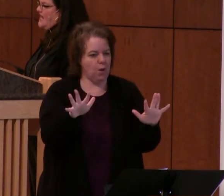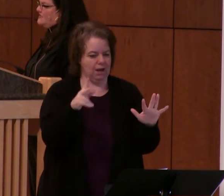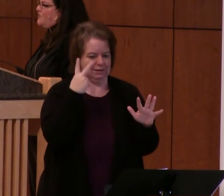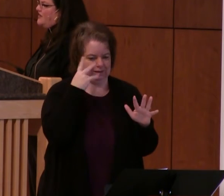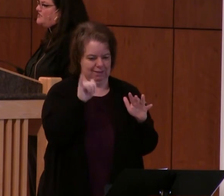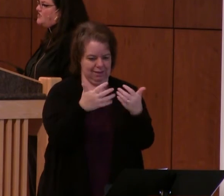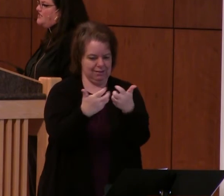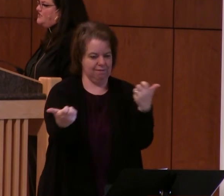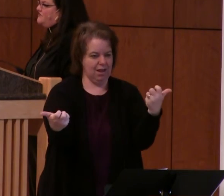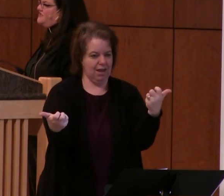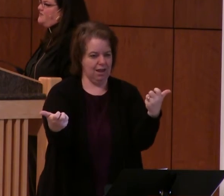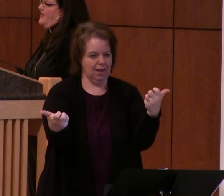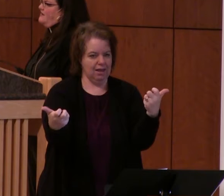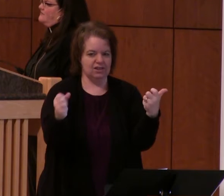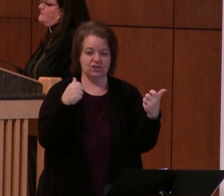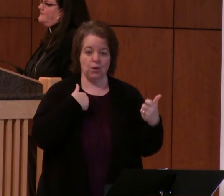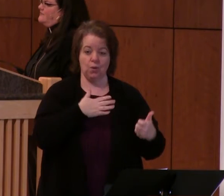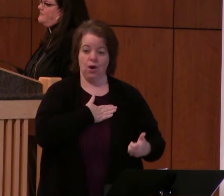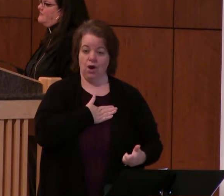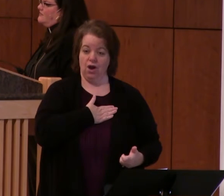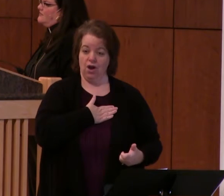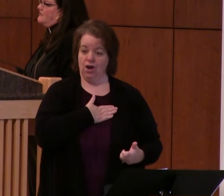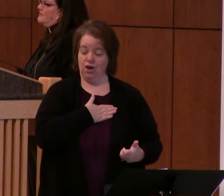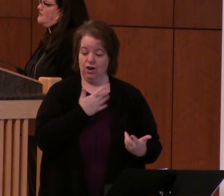We're left to ask, what could change the rich man?